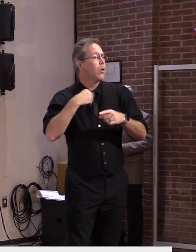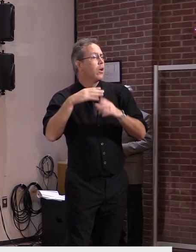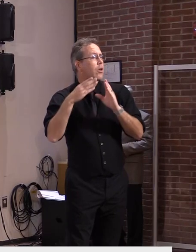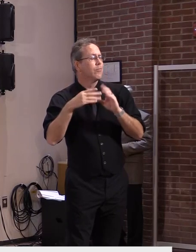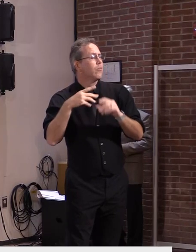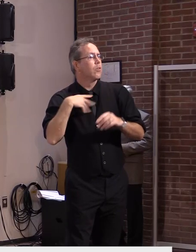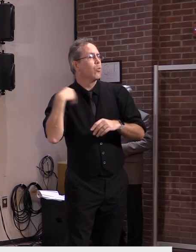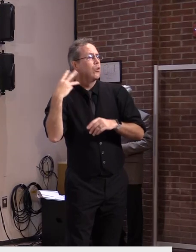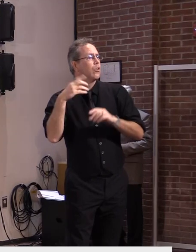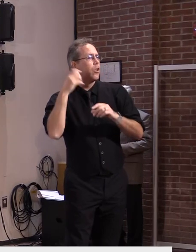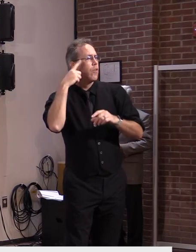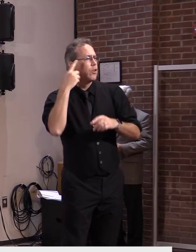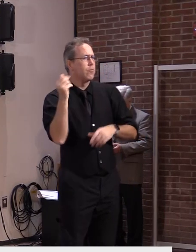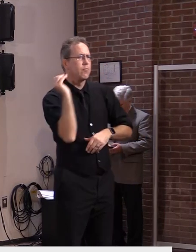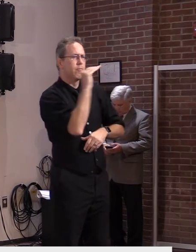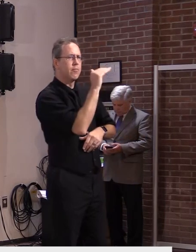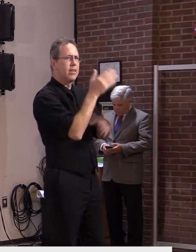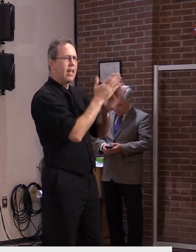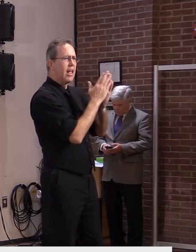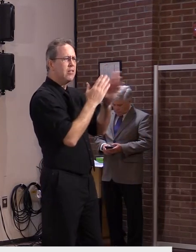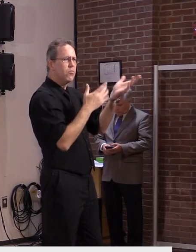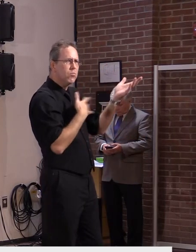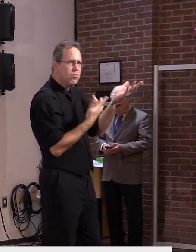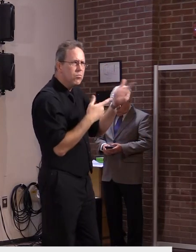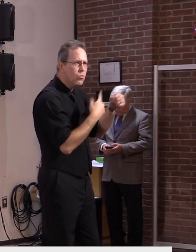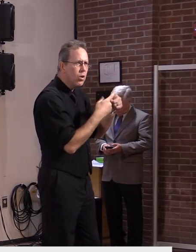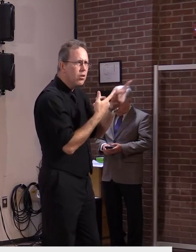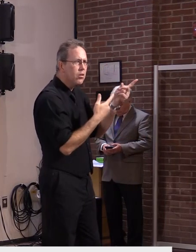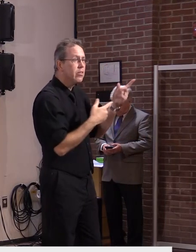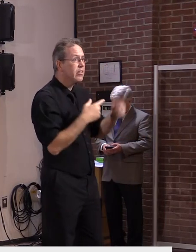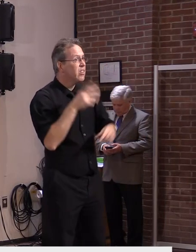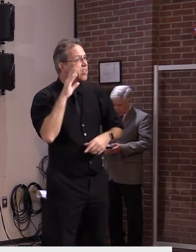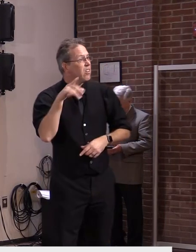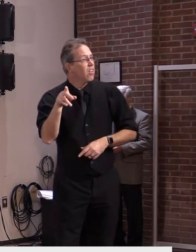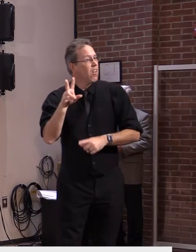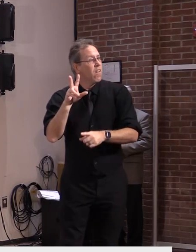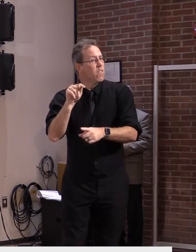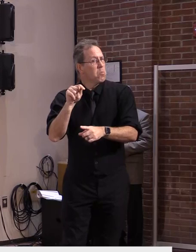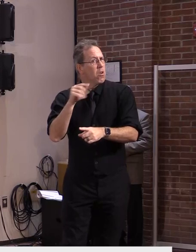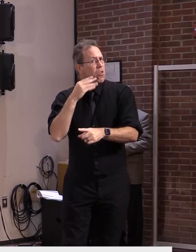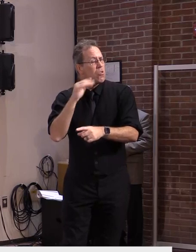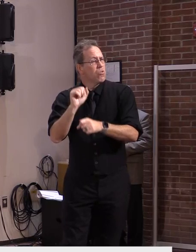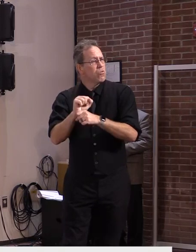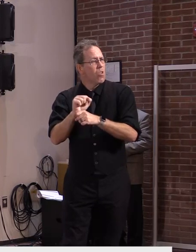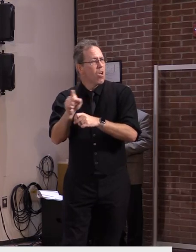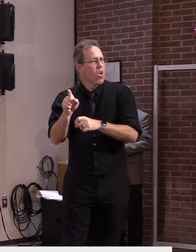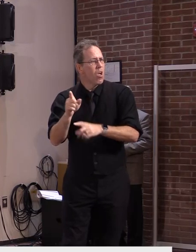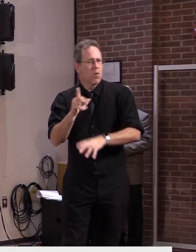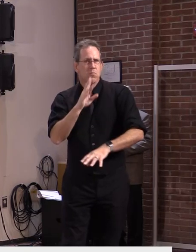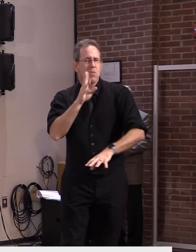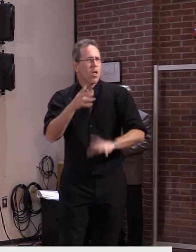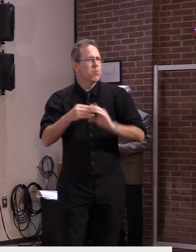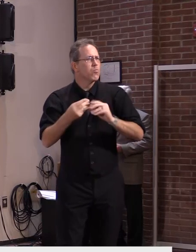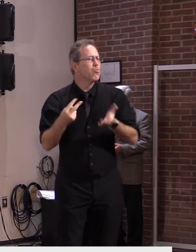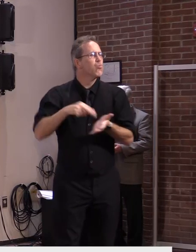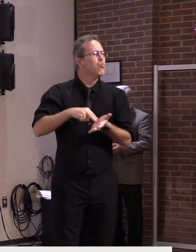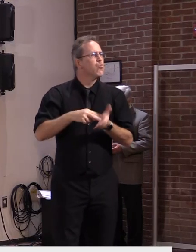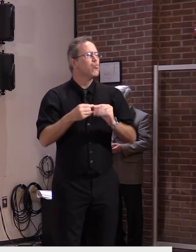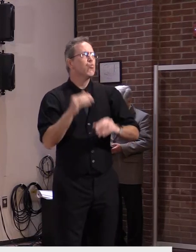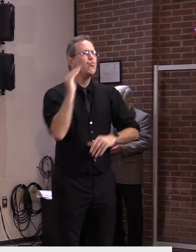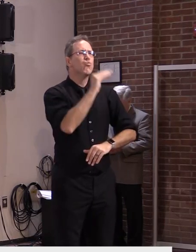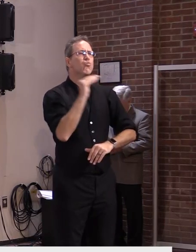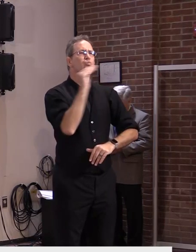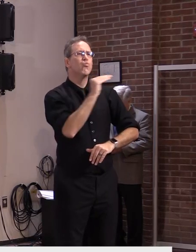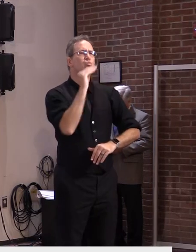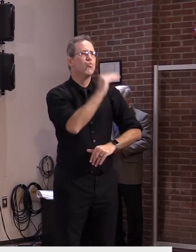again that we have been consistent, Vermont has been consistent in asking for this for weeks. So that